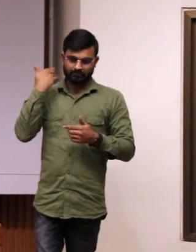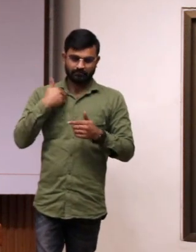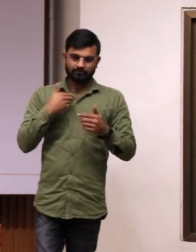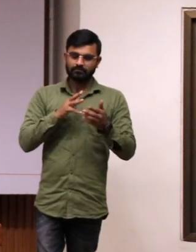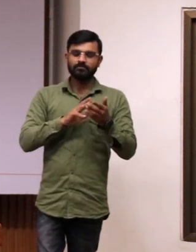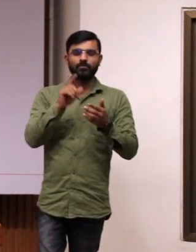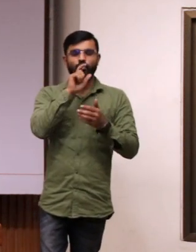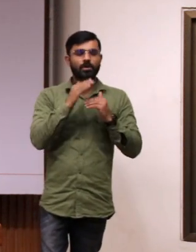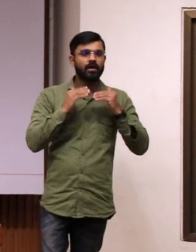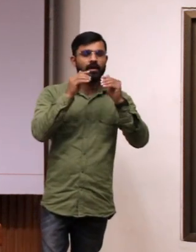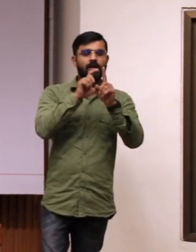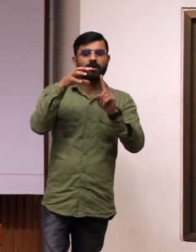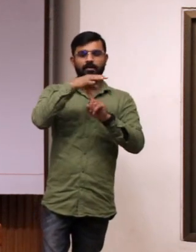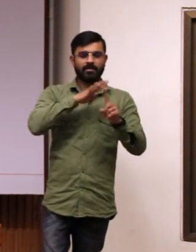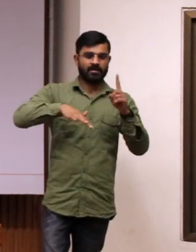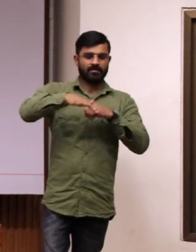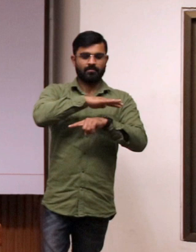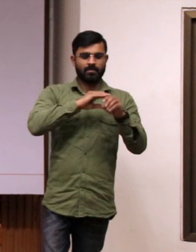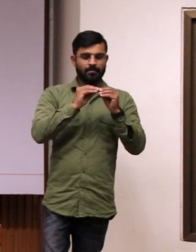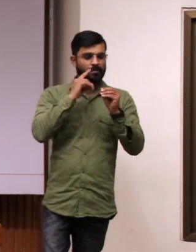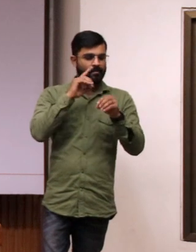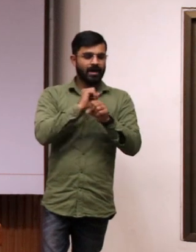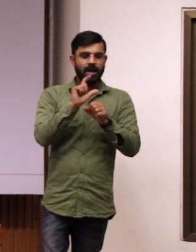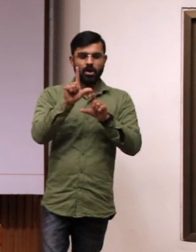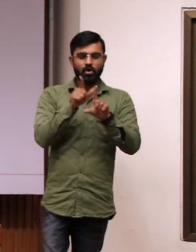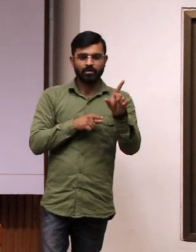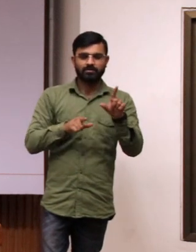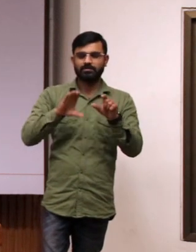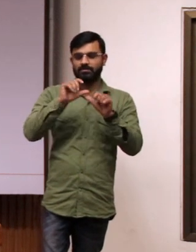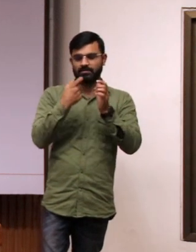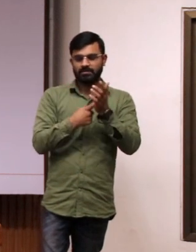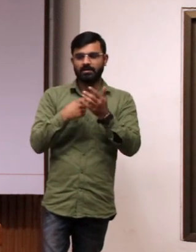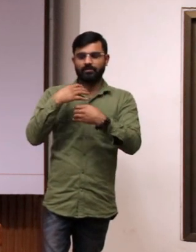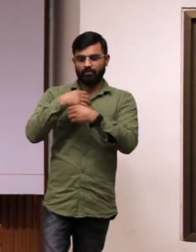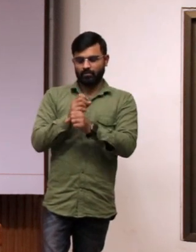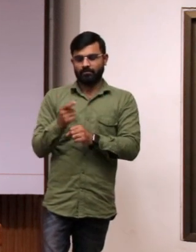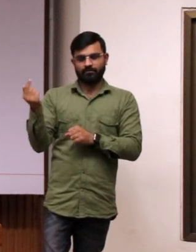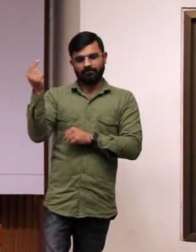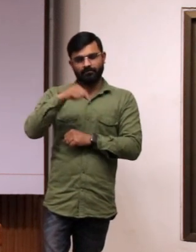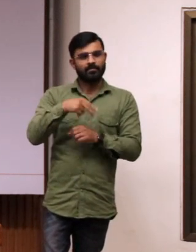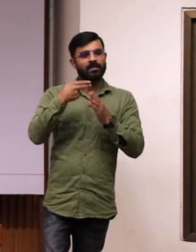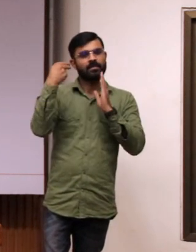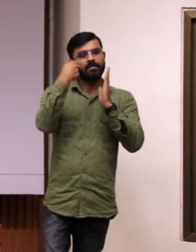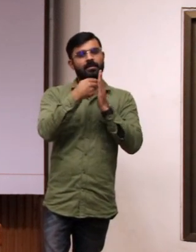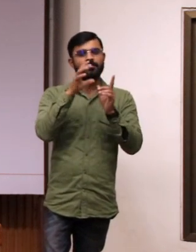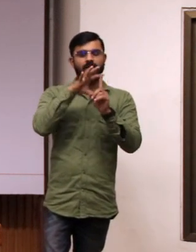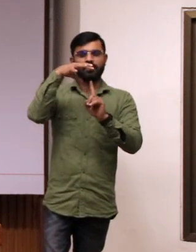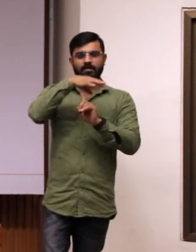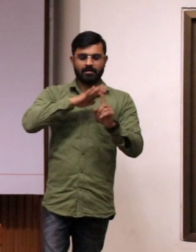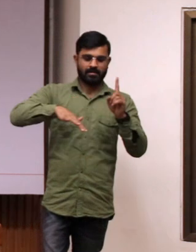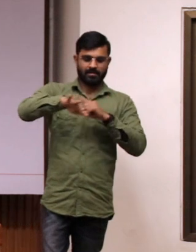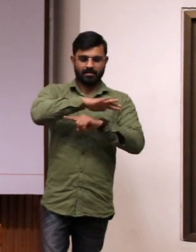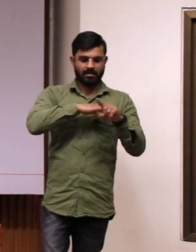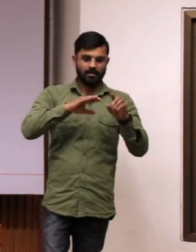my master's in the Department of Environmental Biology, created by Professor C.R. Babu, he came out with the name of department, you see,